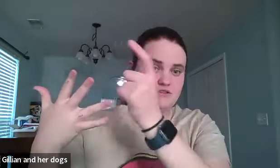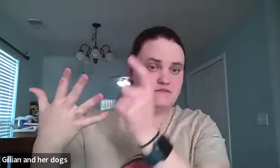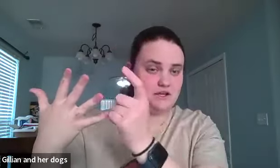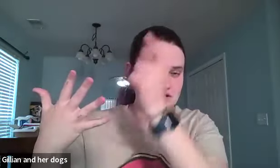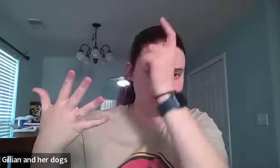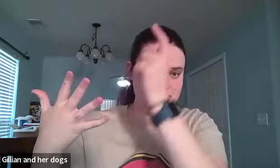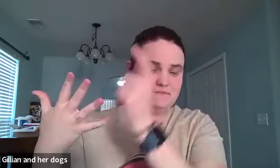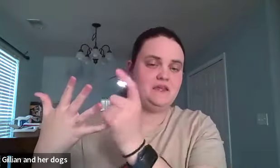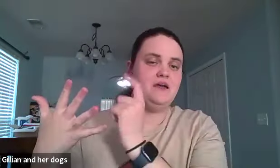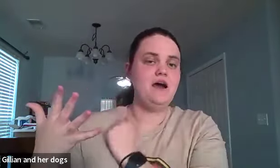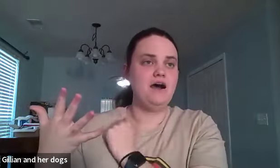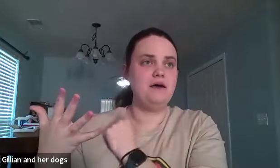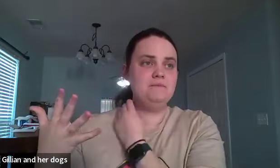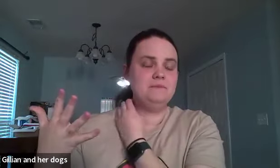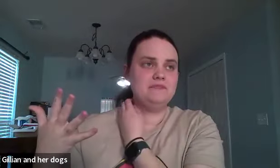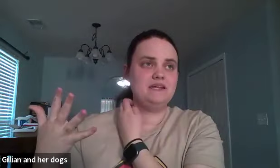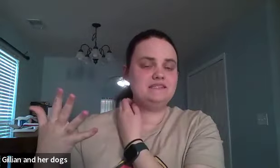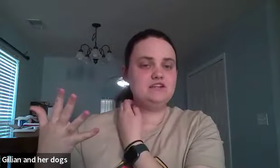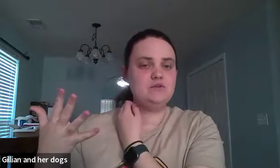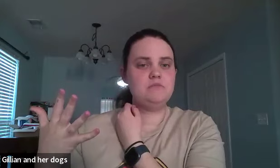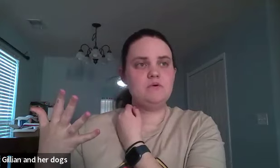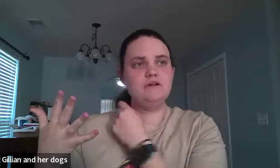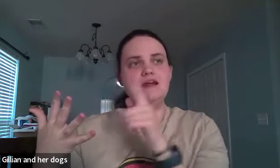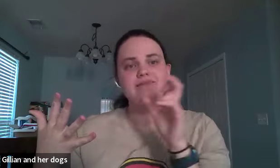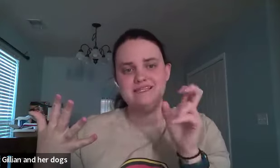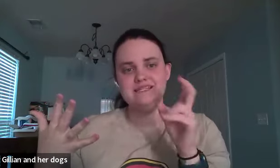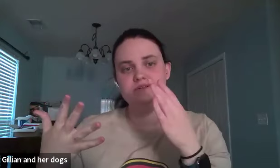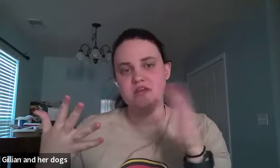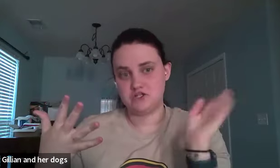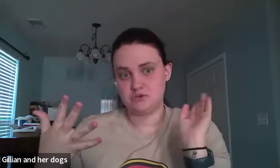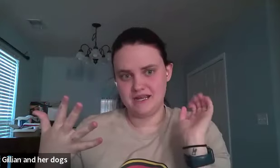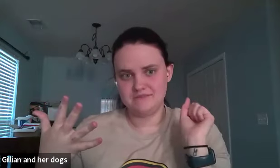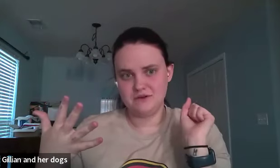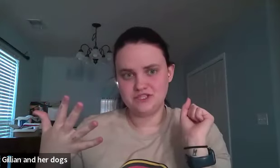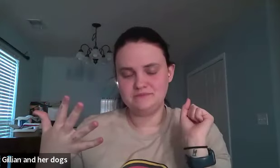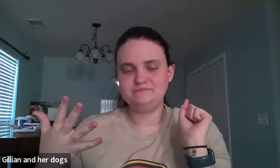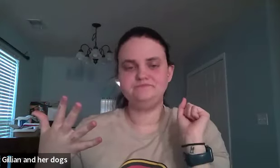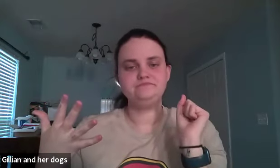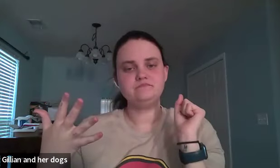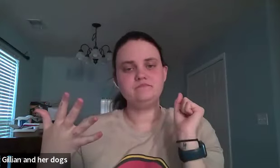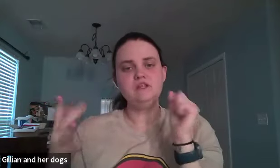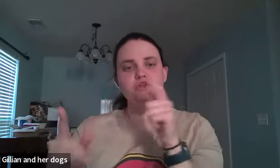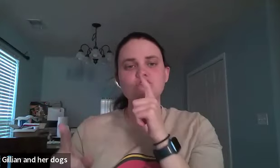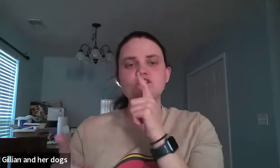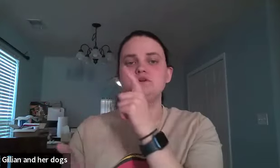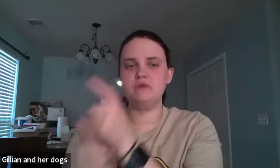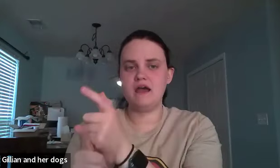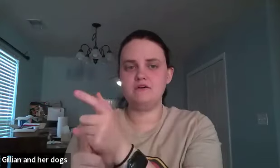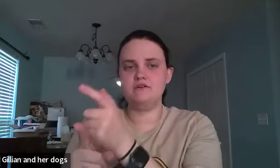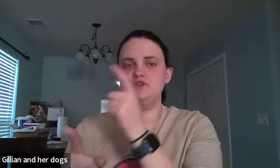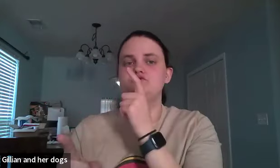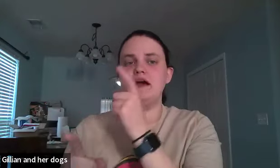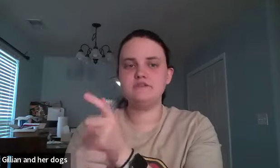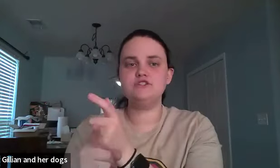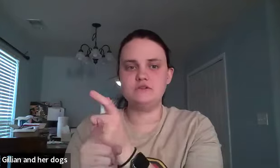to the fingers. That is a little bit more, not lazy, but that shorthand motion. You still would rather do